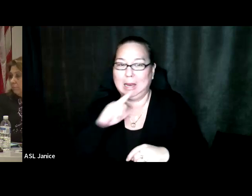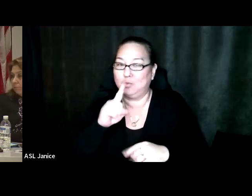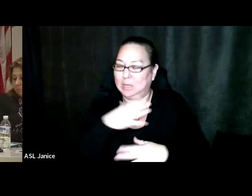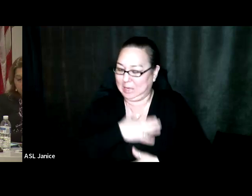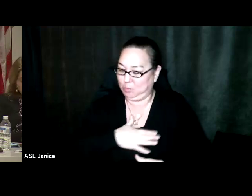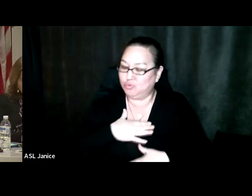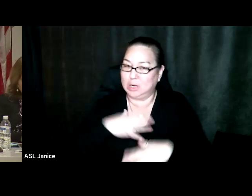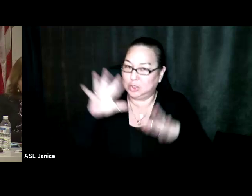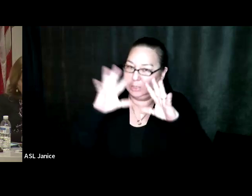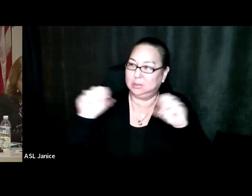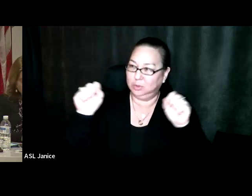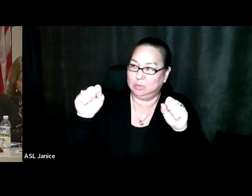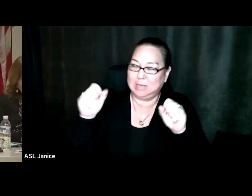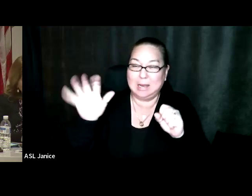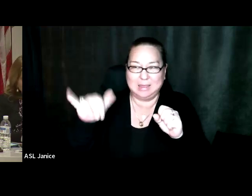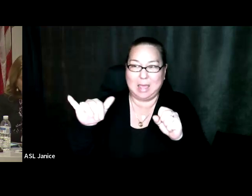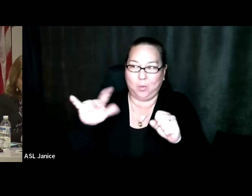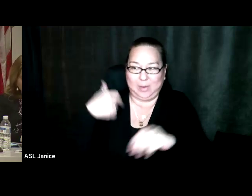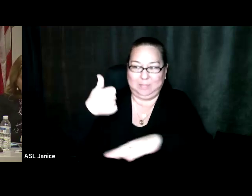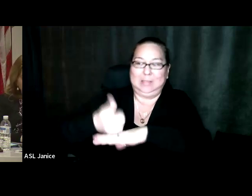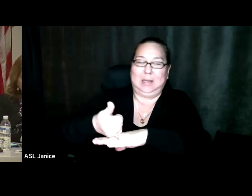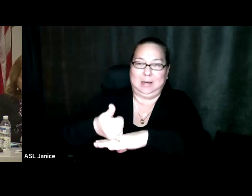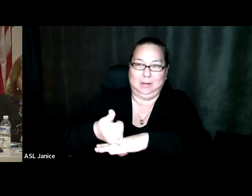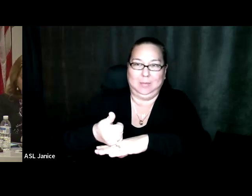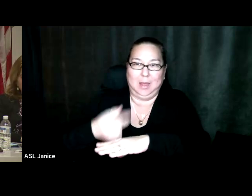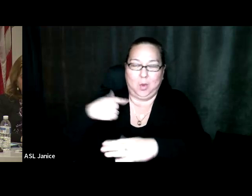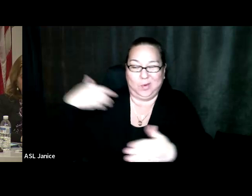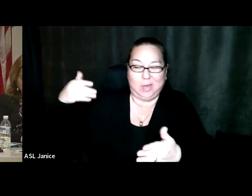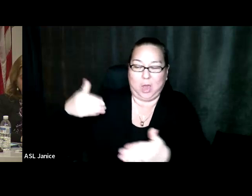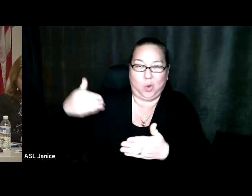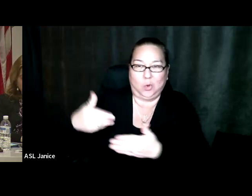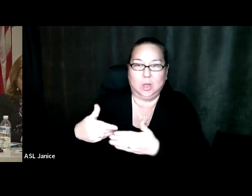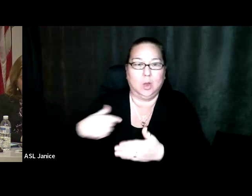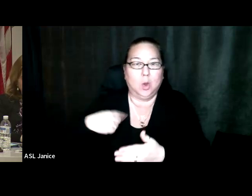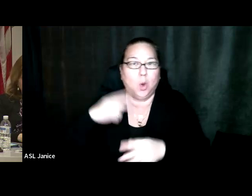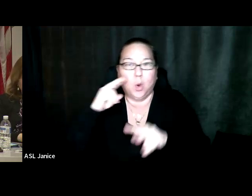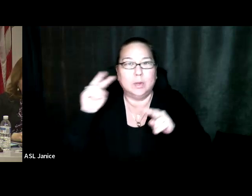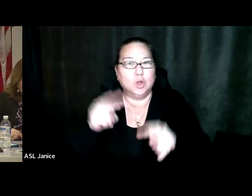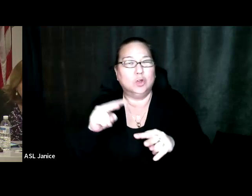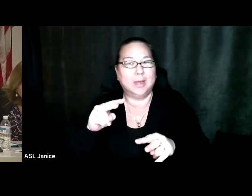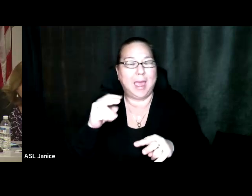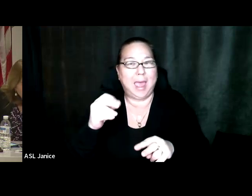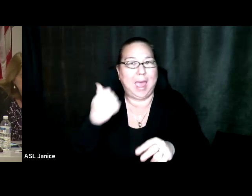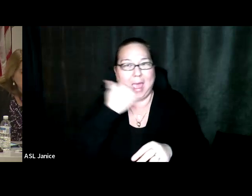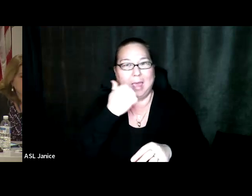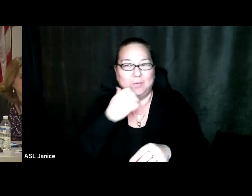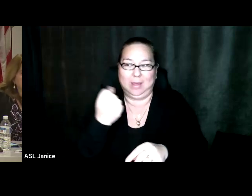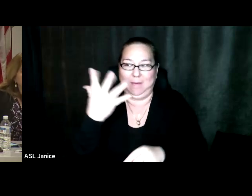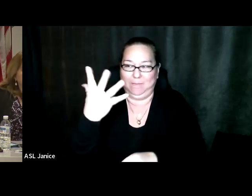table for discussion. We're starting to get towards, we said we'd look at every 5 years. We don't want to be looking this at every single